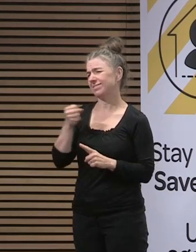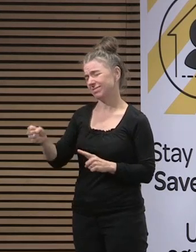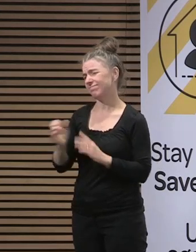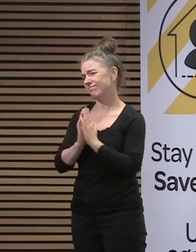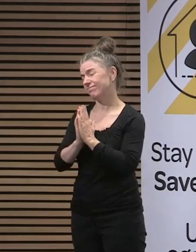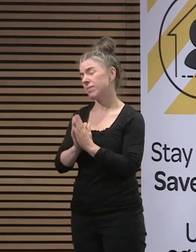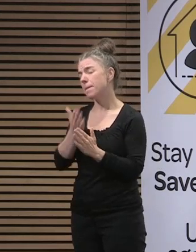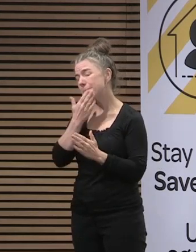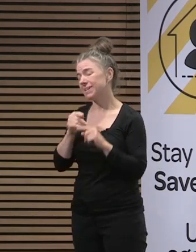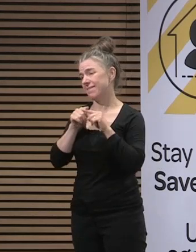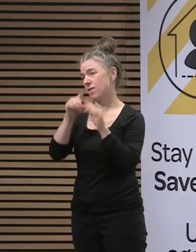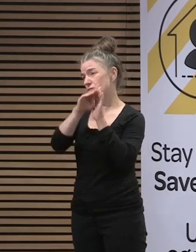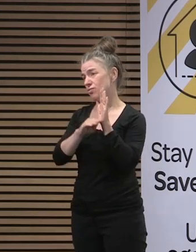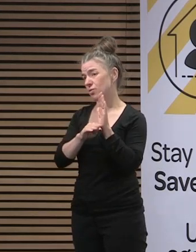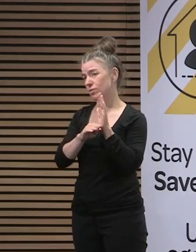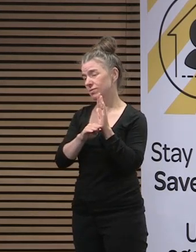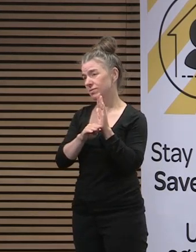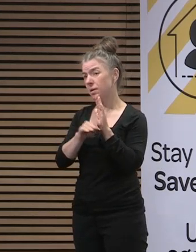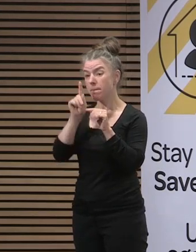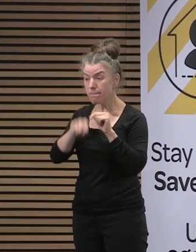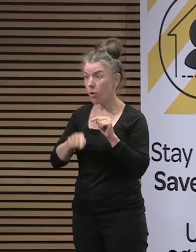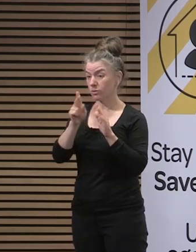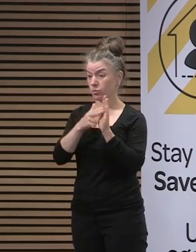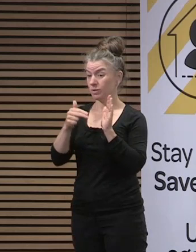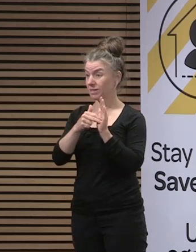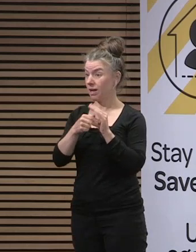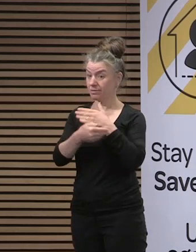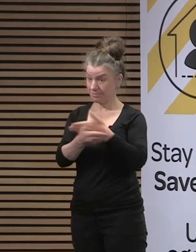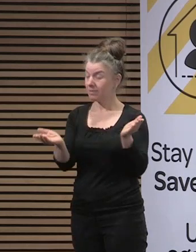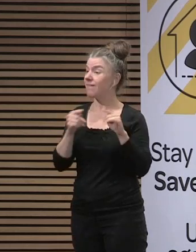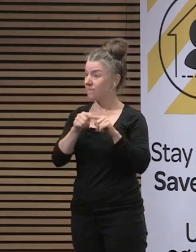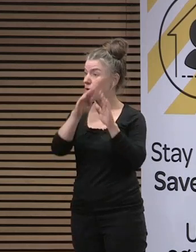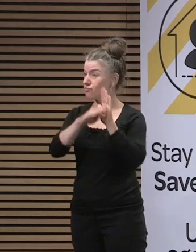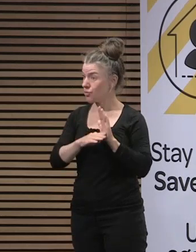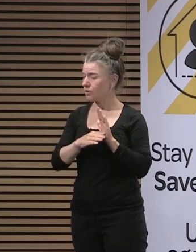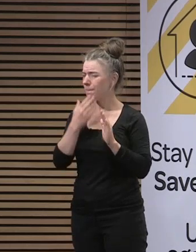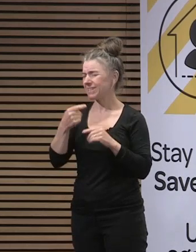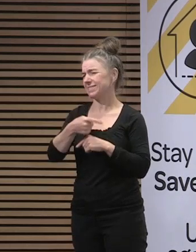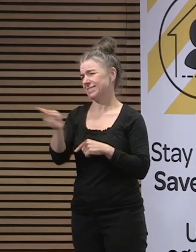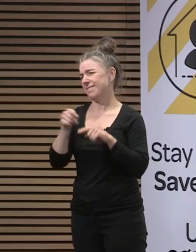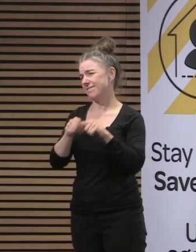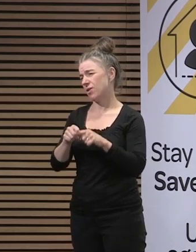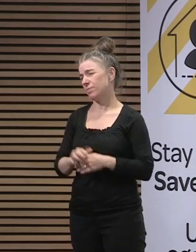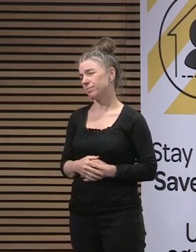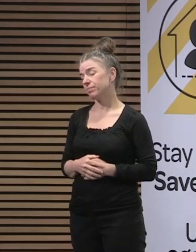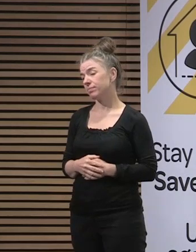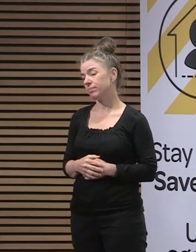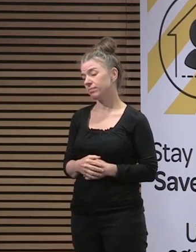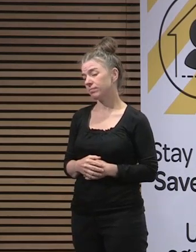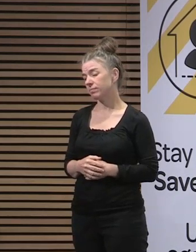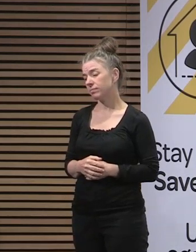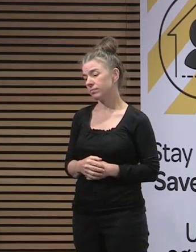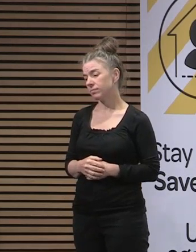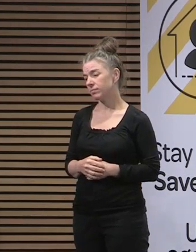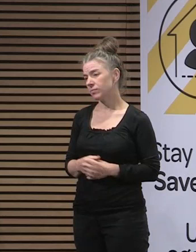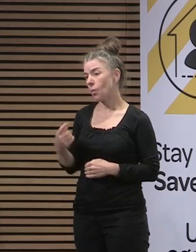ask that people follow the rules in the same way that the majority of New Zealanders are. Many Kiwis I know are keen to ensure that collectively the rules